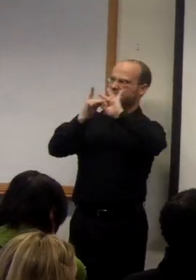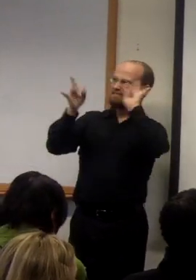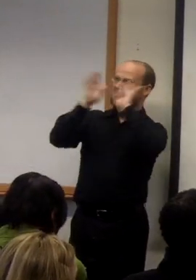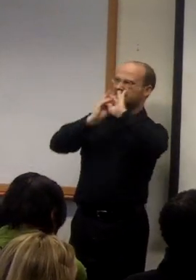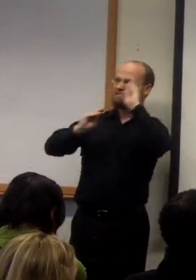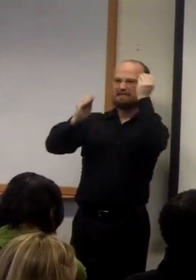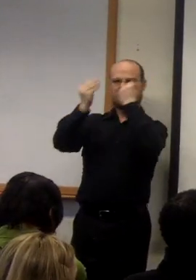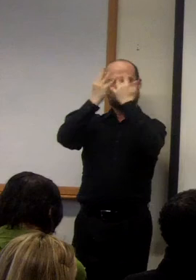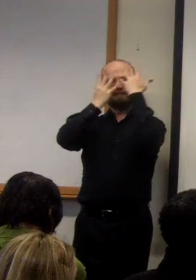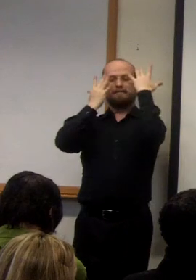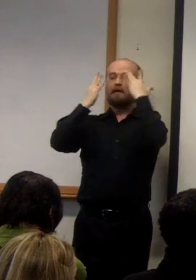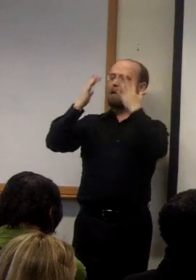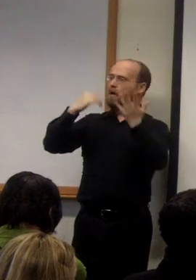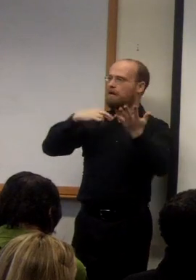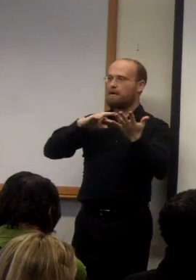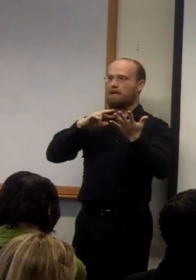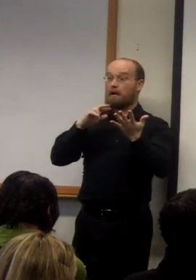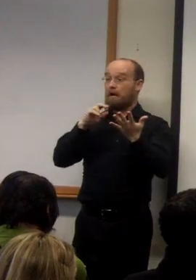to me.